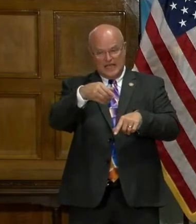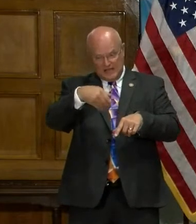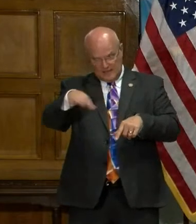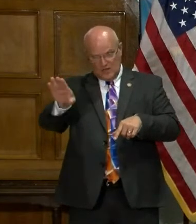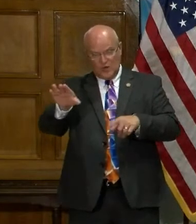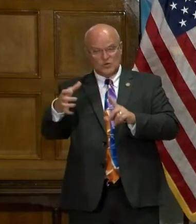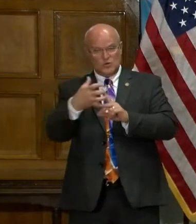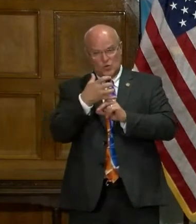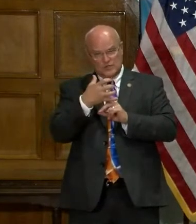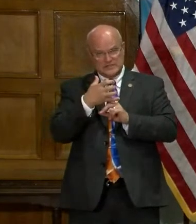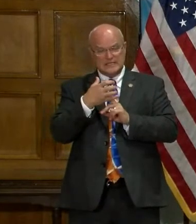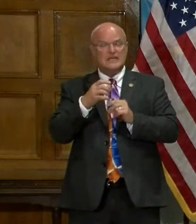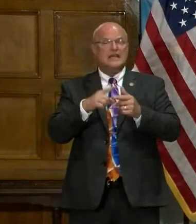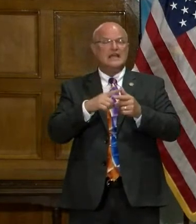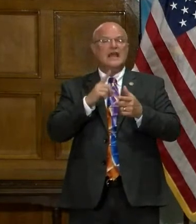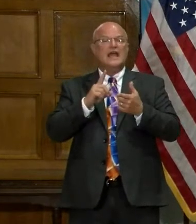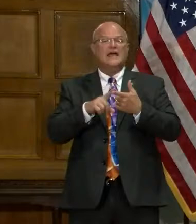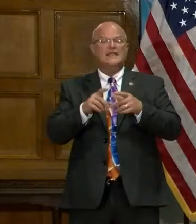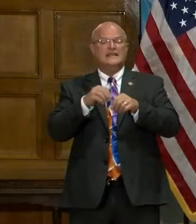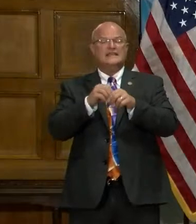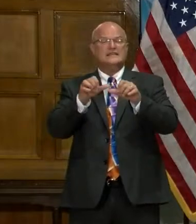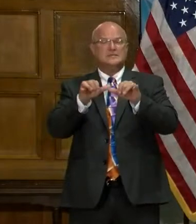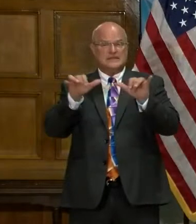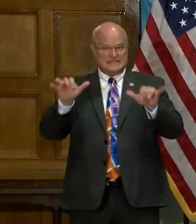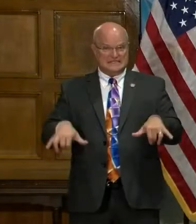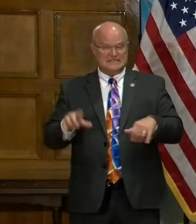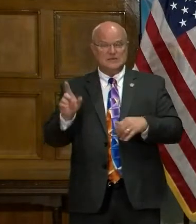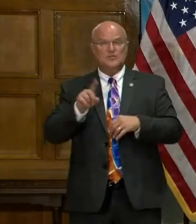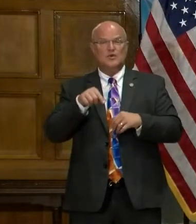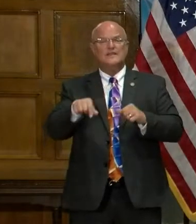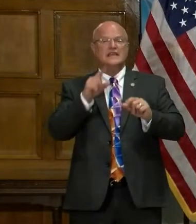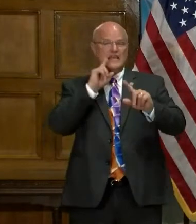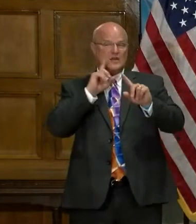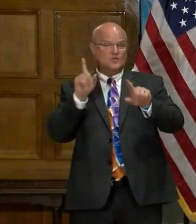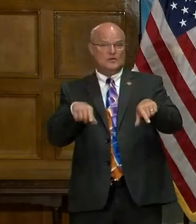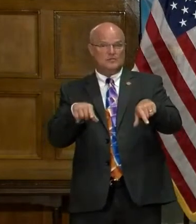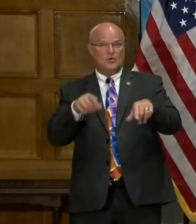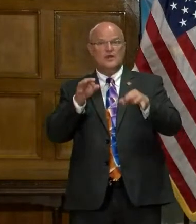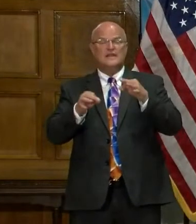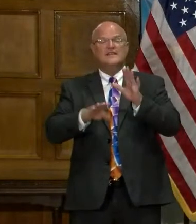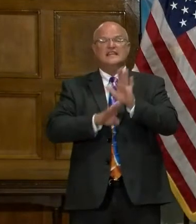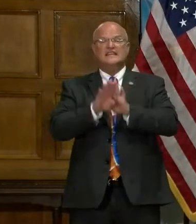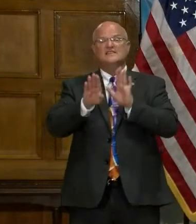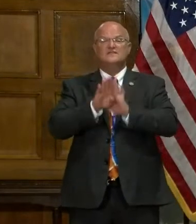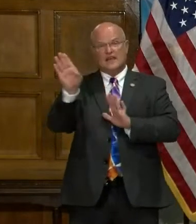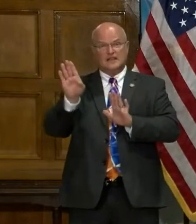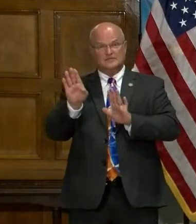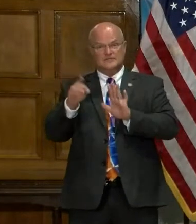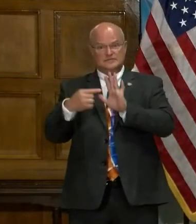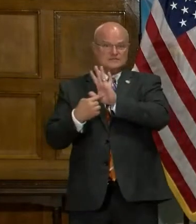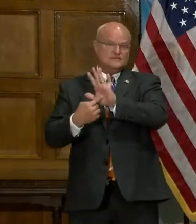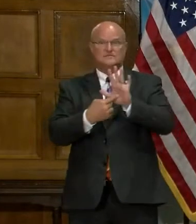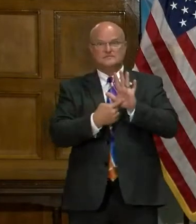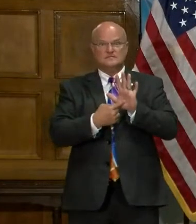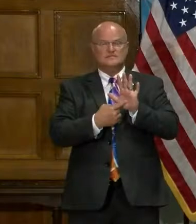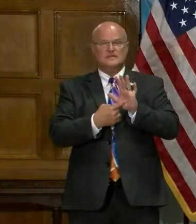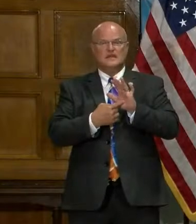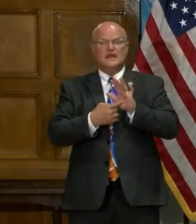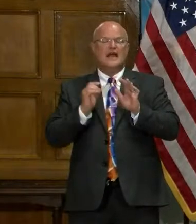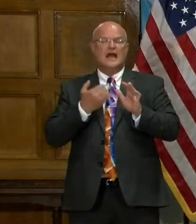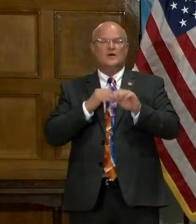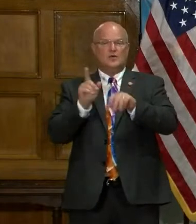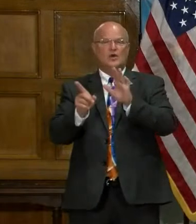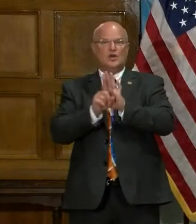go into quarantine, and then get them in a system where they can report if they develop symptoms, our SARA alert